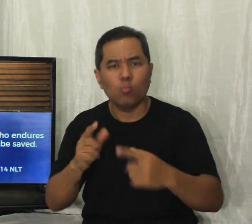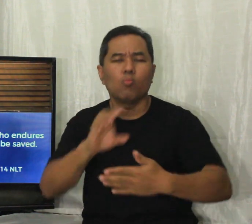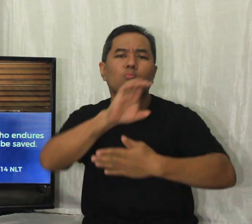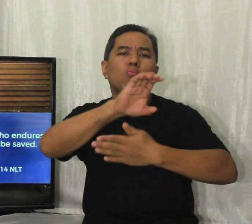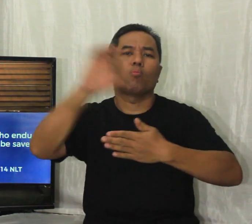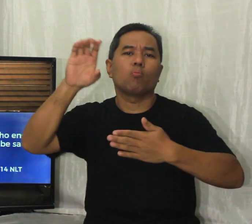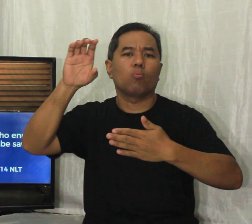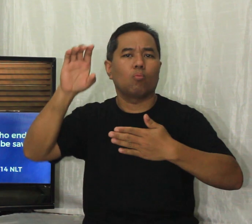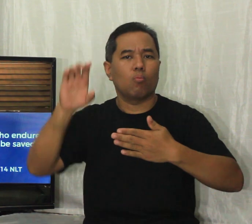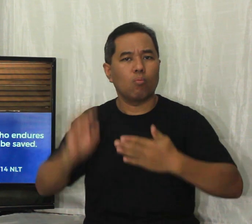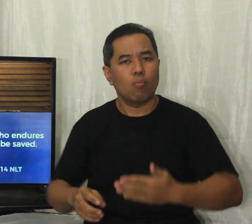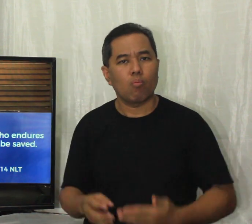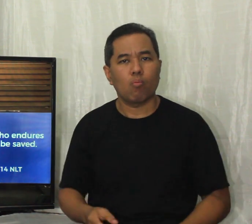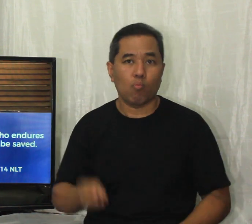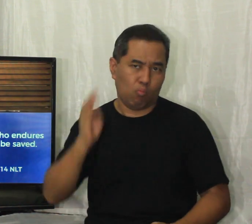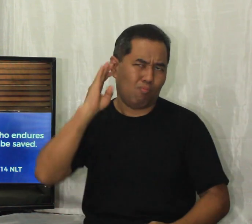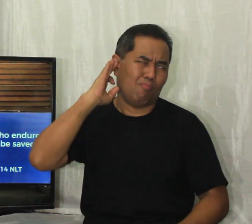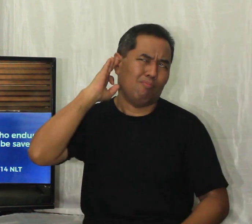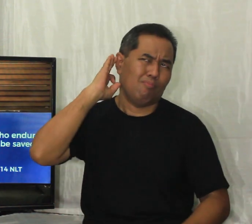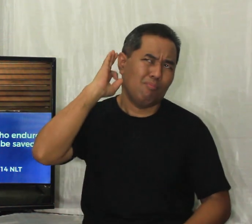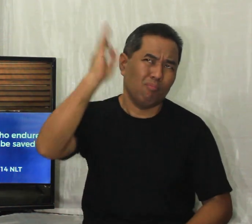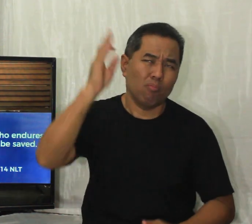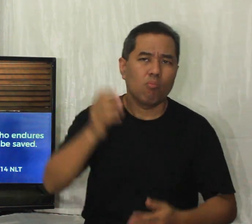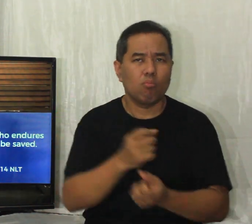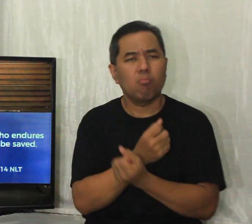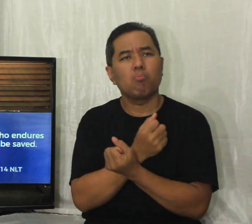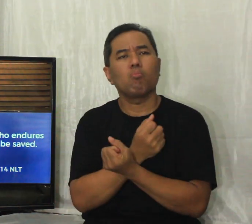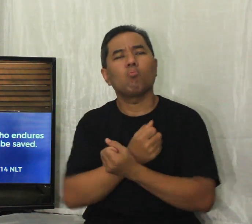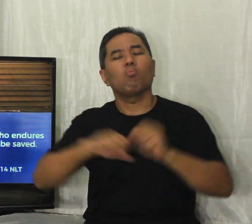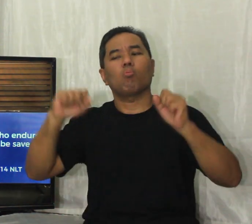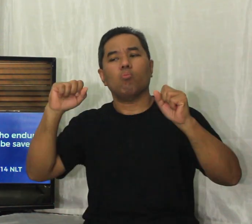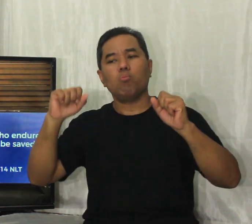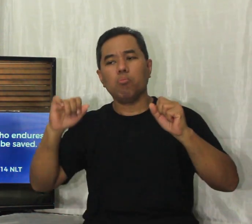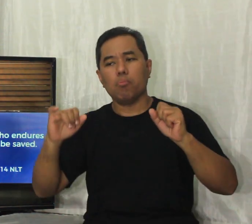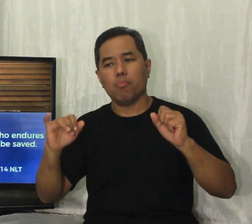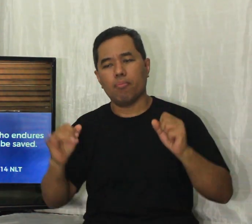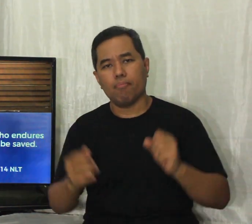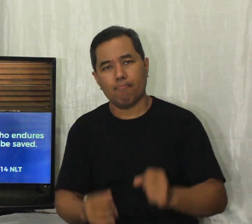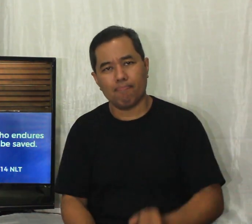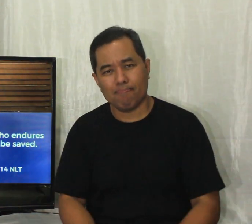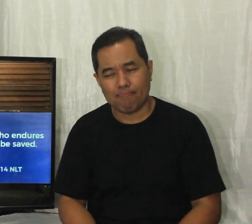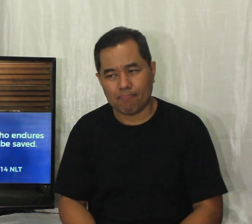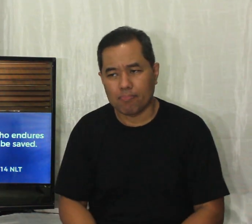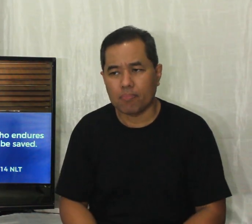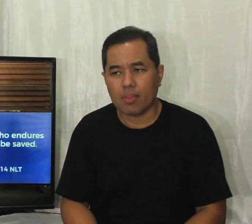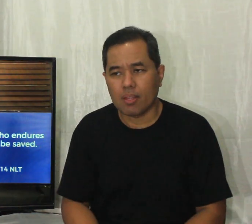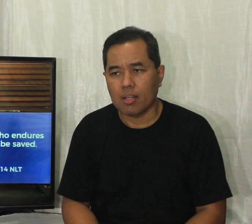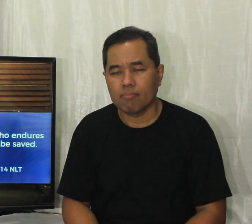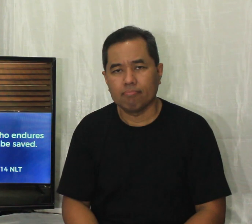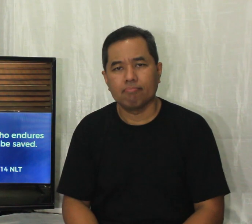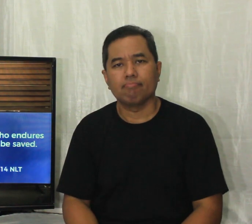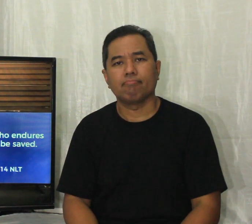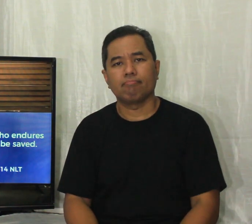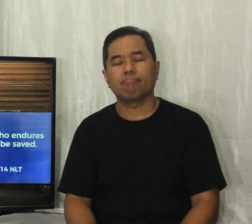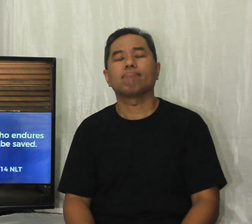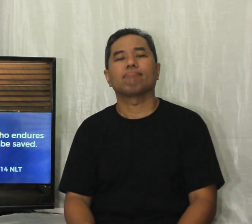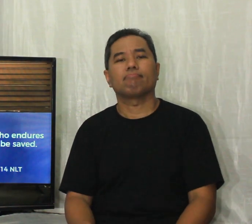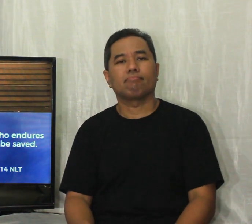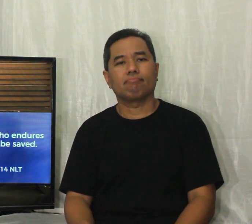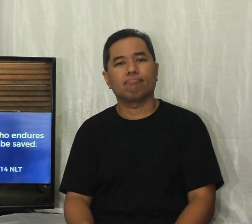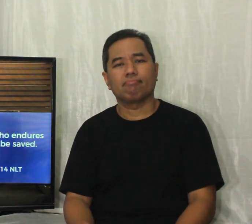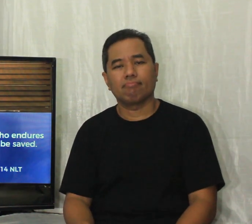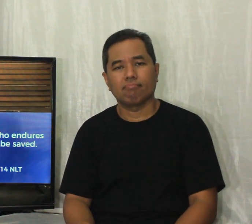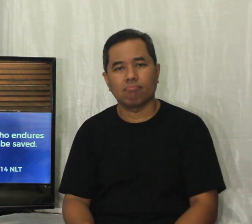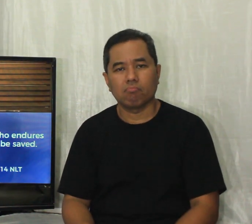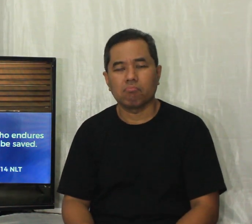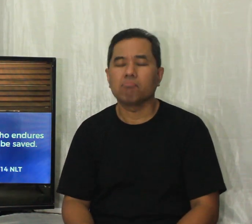be saved. I'm sure at this point, they're probably taking a deep breath and saying, okay, I thought it was going to get worse, but thank God there's good news.